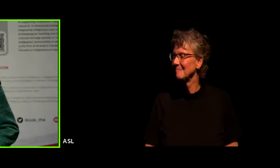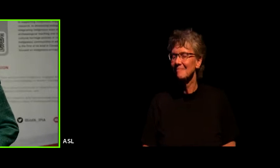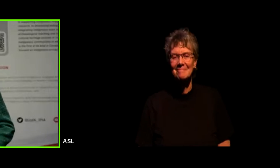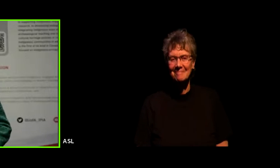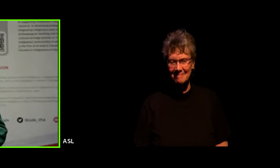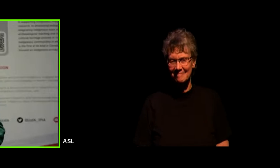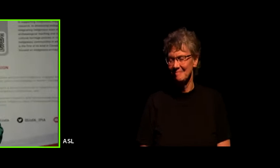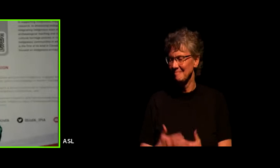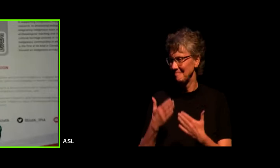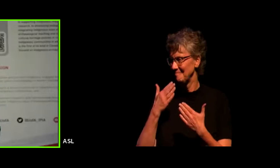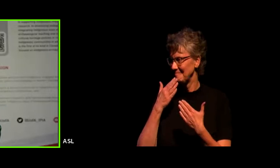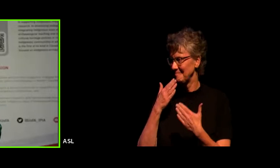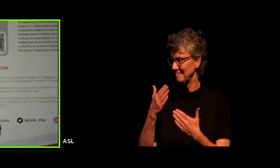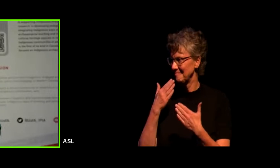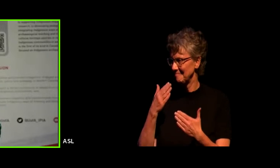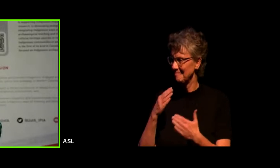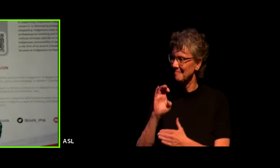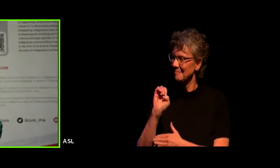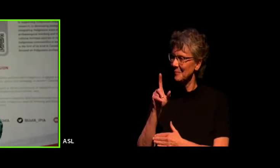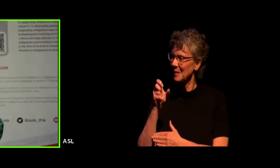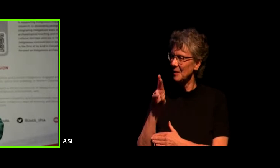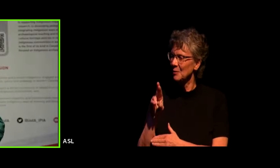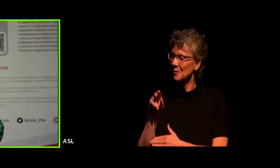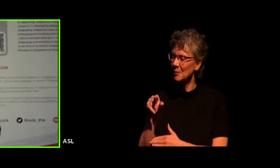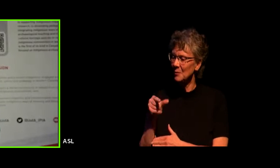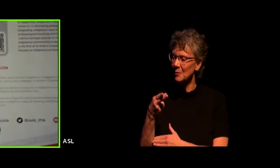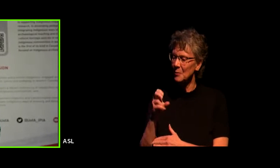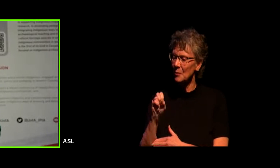Thank you so much for that, Elder Ghost Keeper, really.